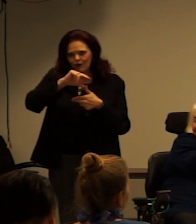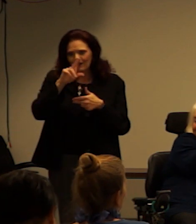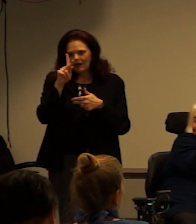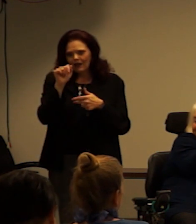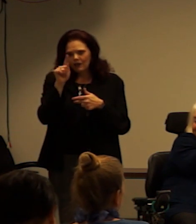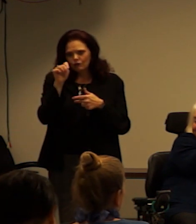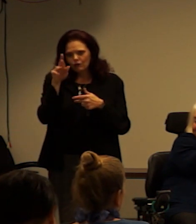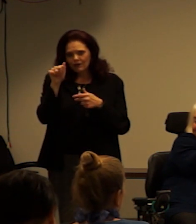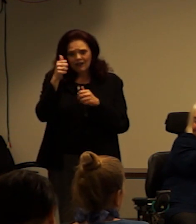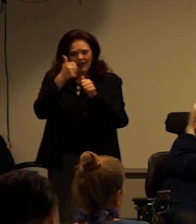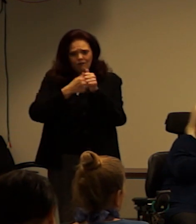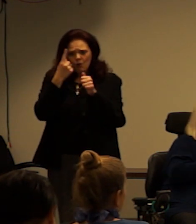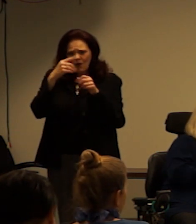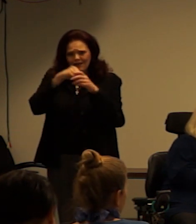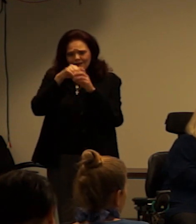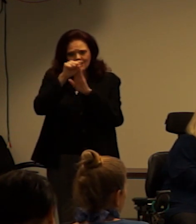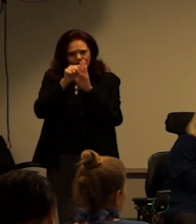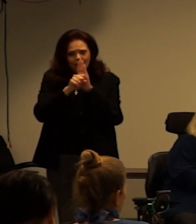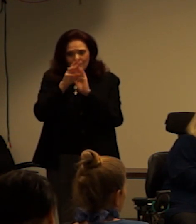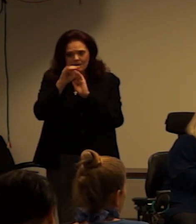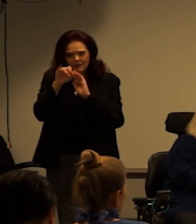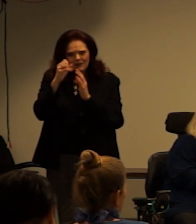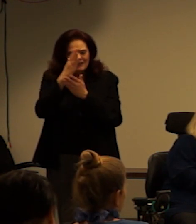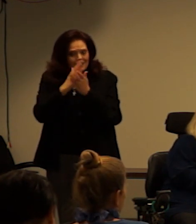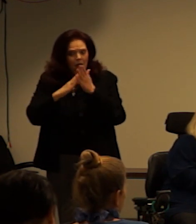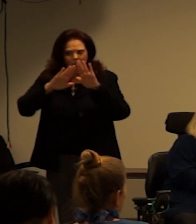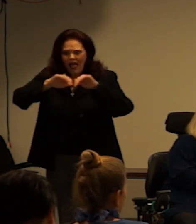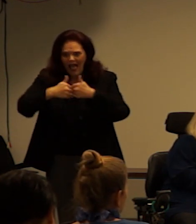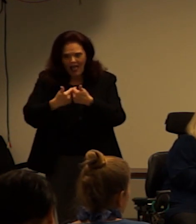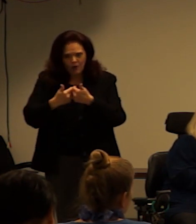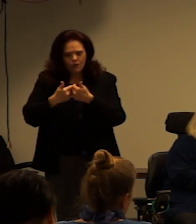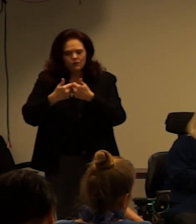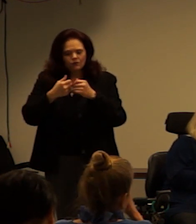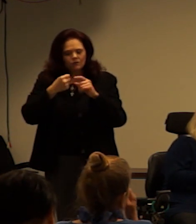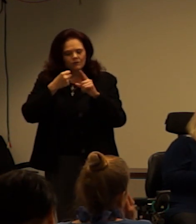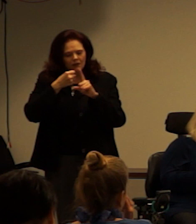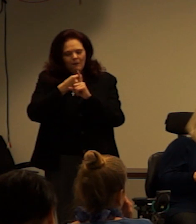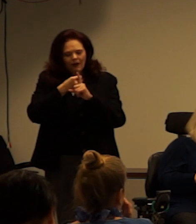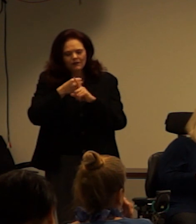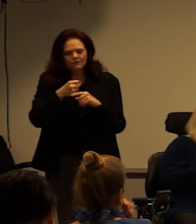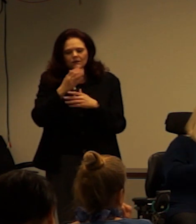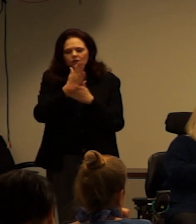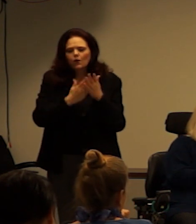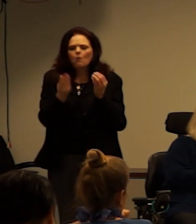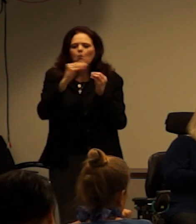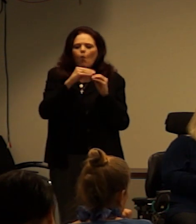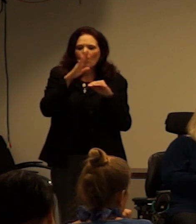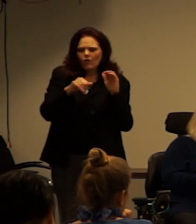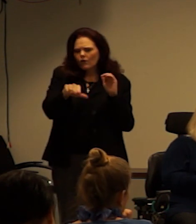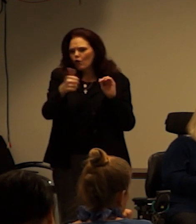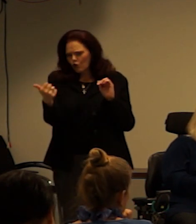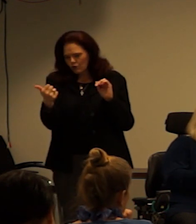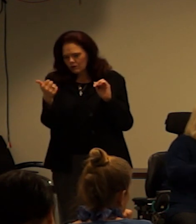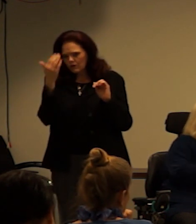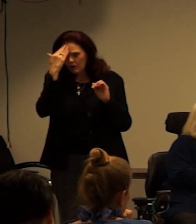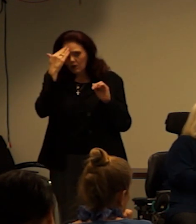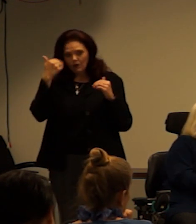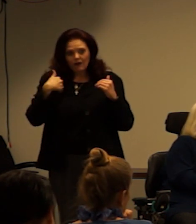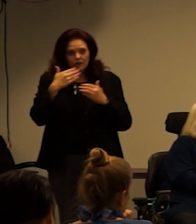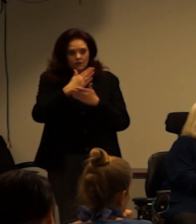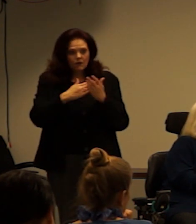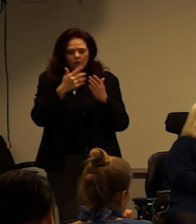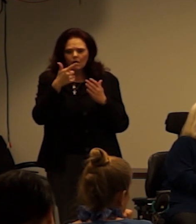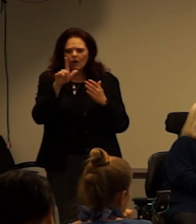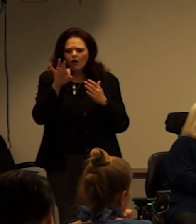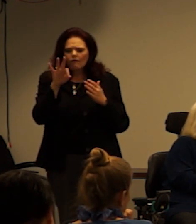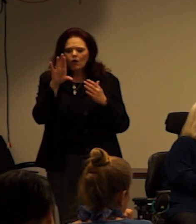Everybody in the state of Mississippi was somehow directly affected. Some people more than others. I know we've got some Gulf Coast residents that are